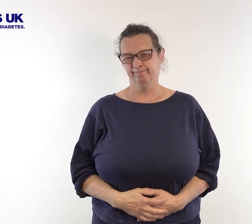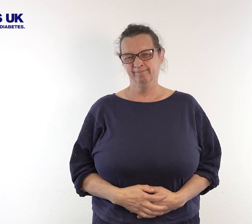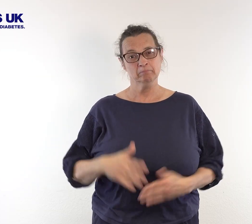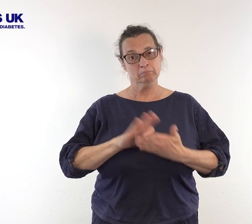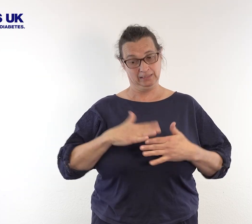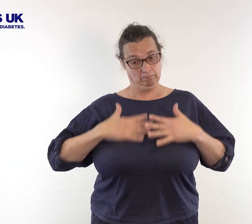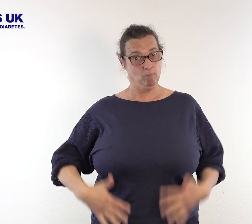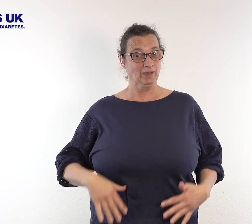properly.